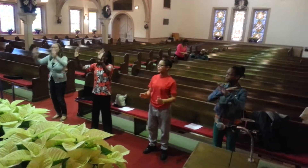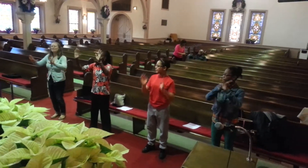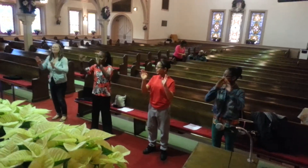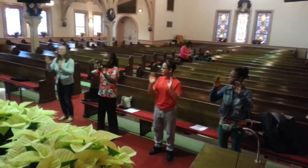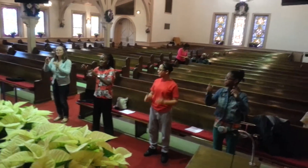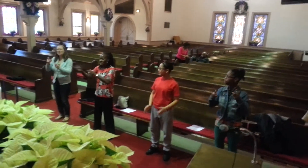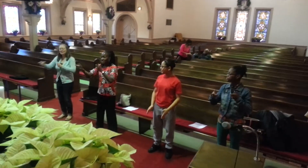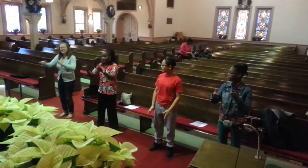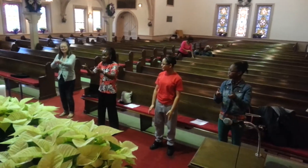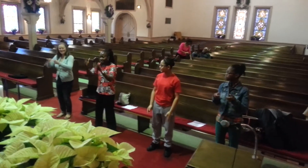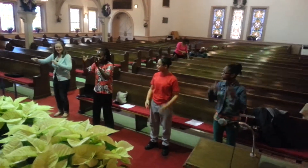Awesome ruler.